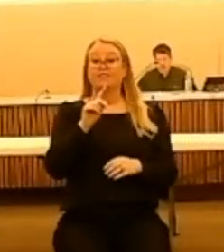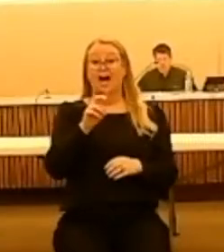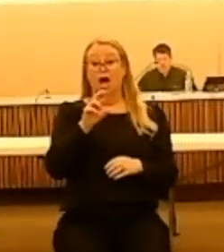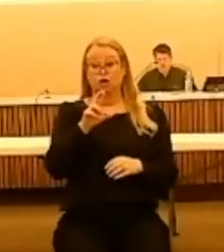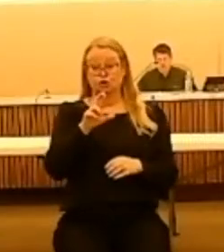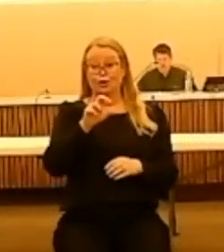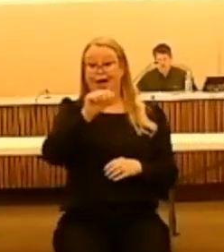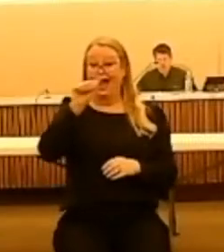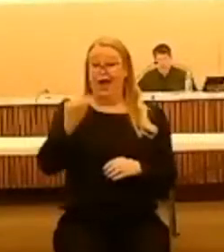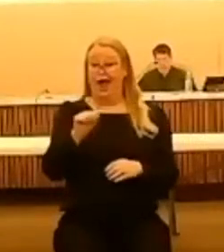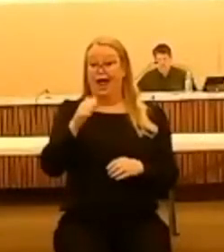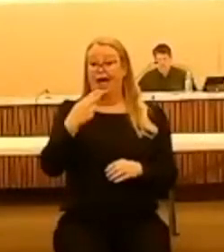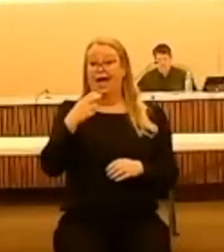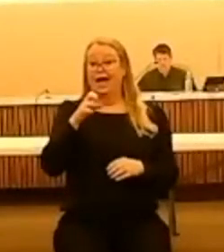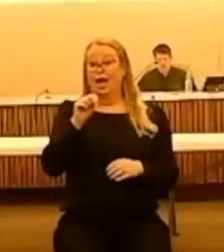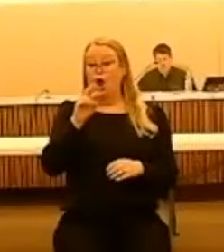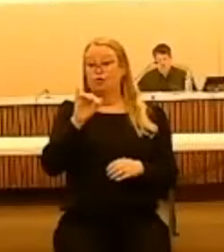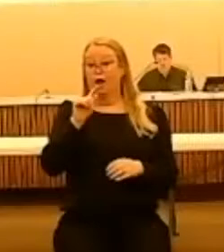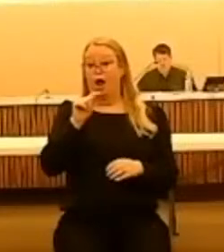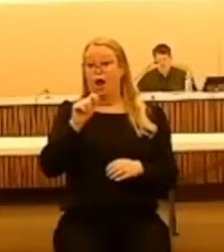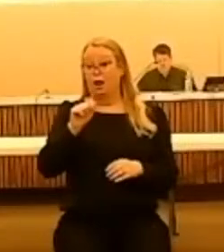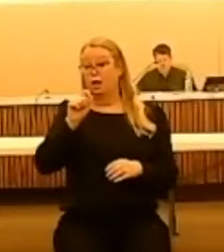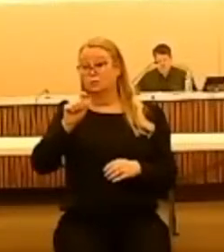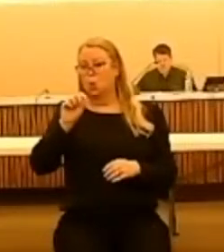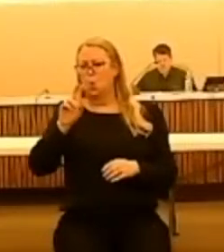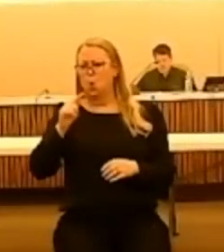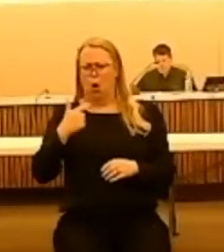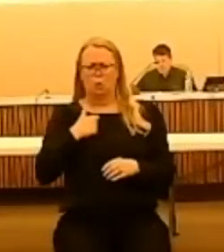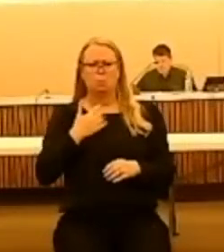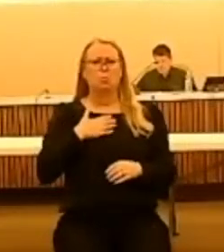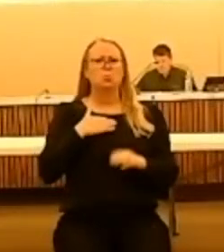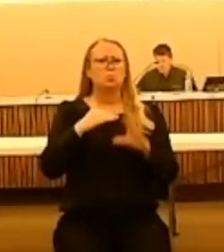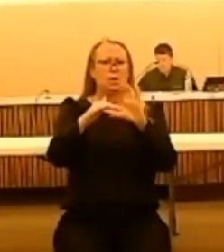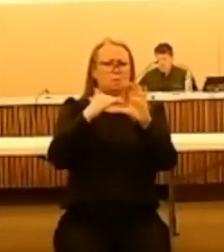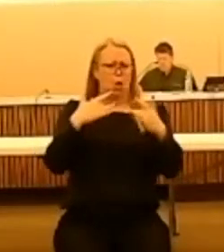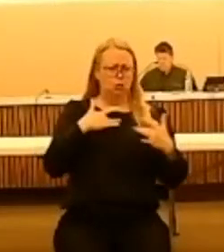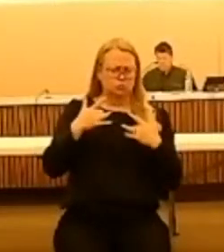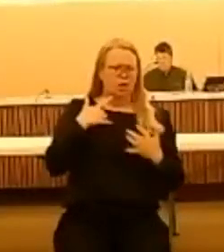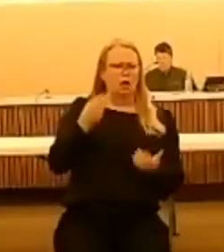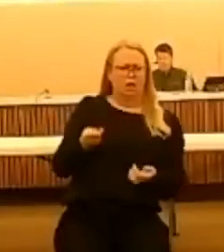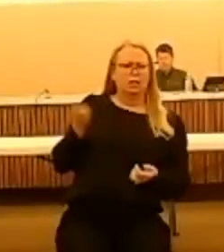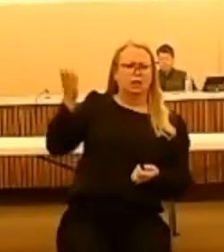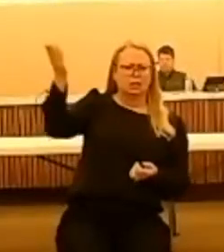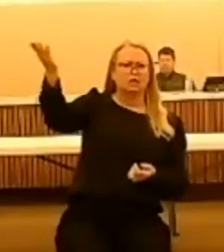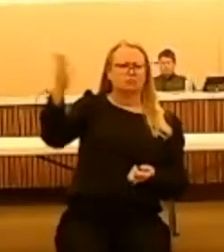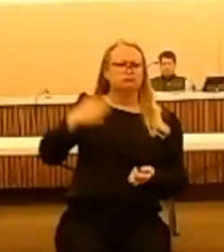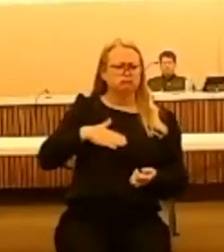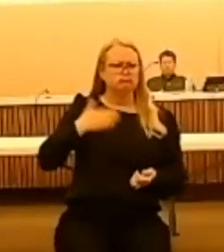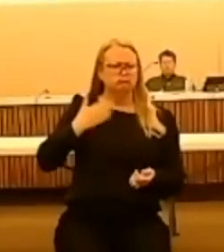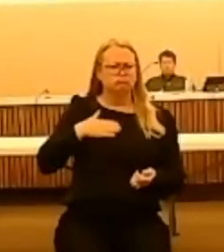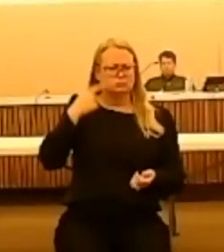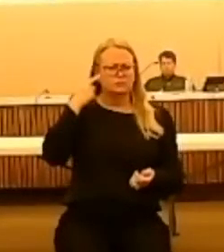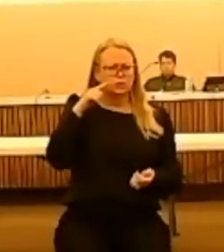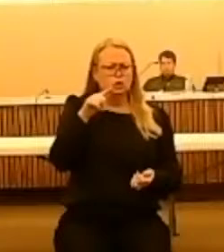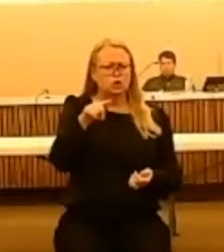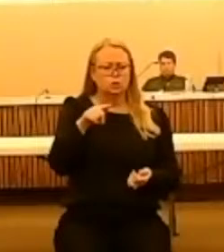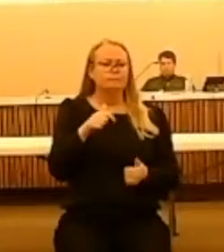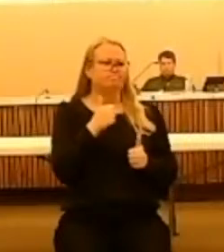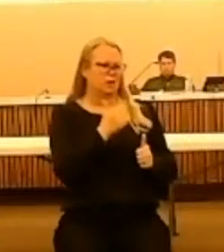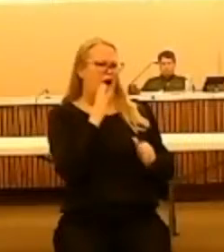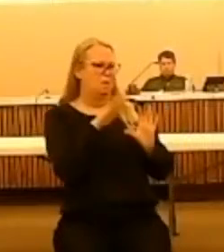supervisor@henrietta.org, I'm happy to forward it on to the Monroe County DOT. Okay, fabulous. Thank you. I will do that. And